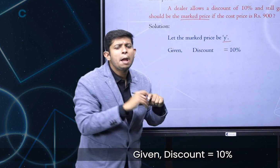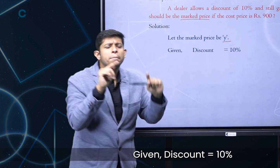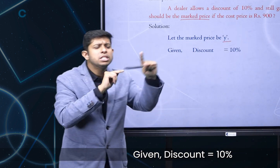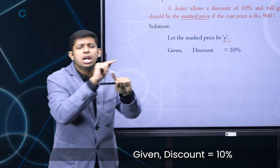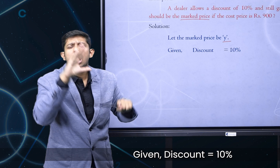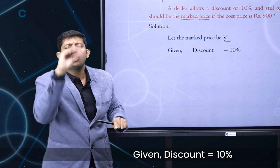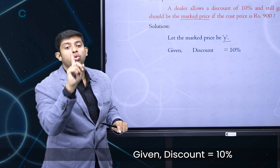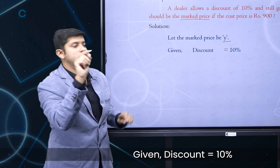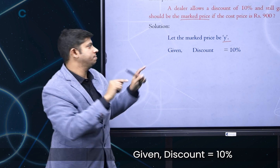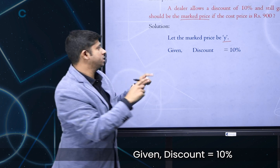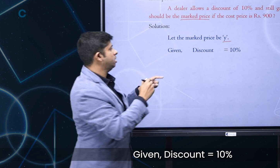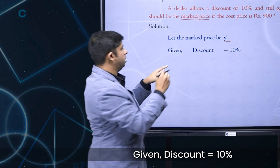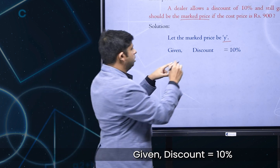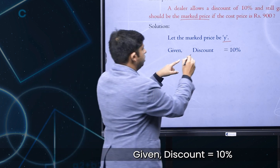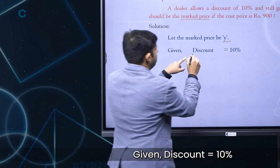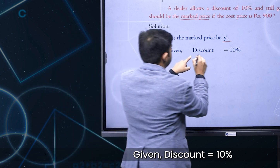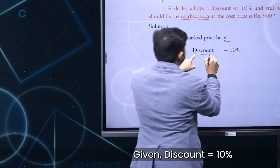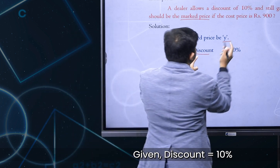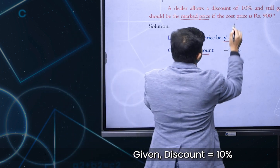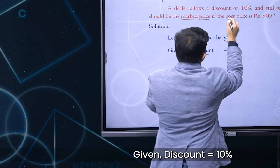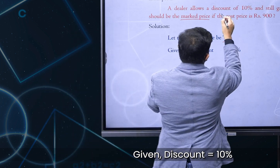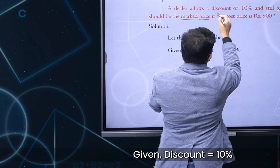Given discount equals to 10%.